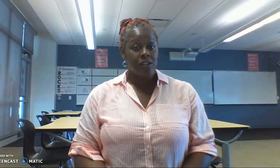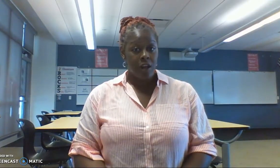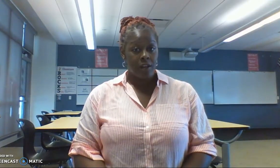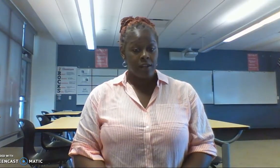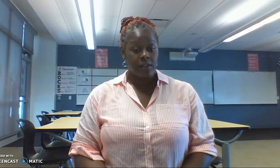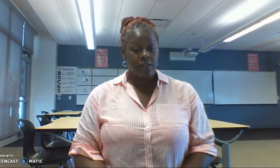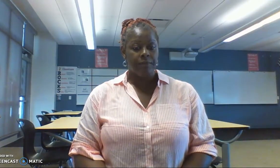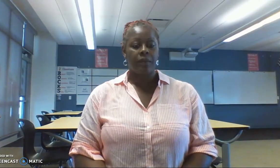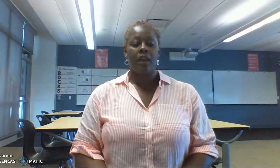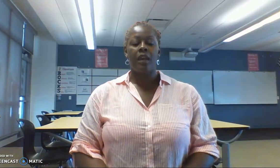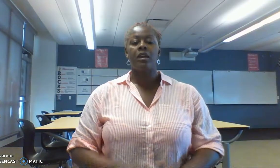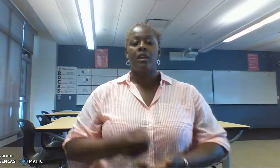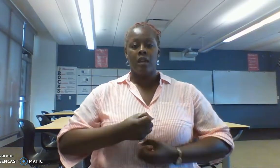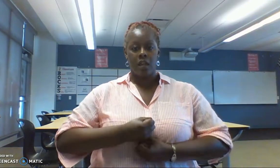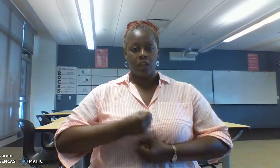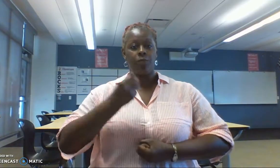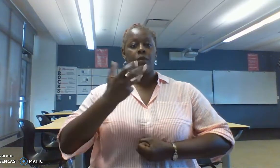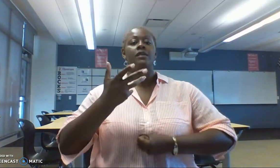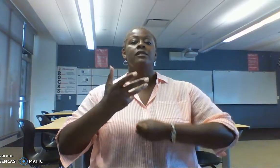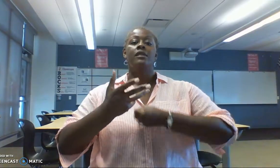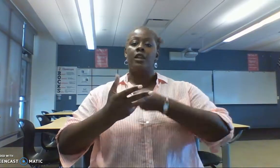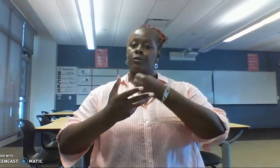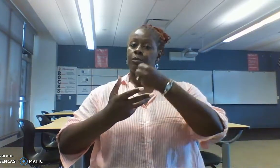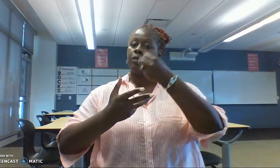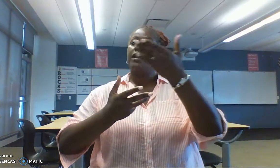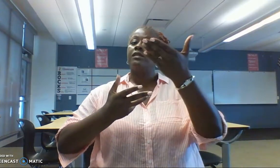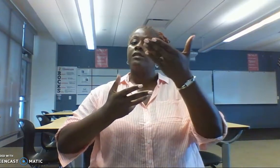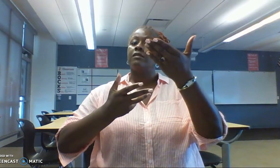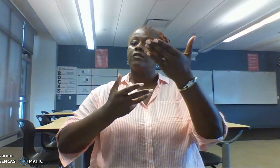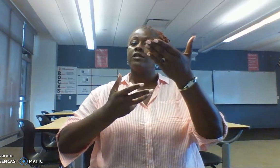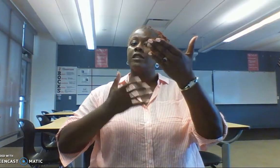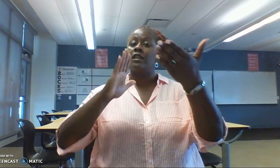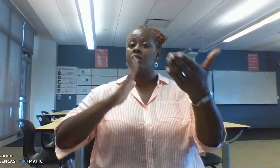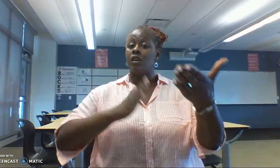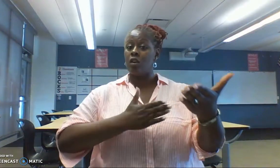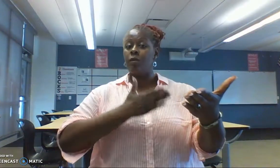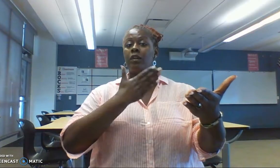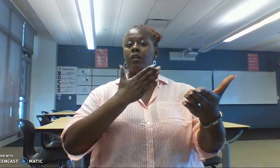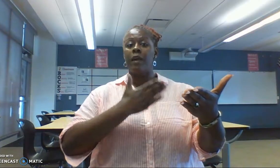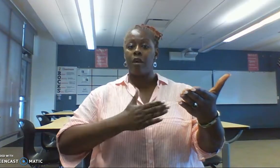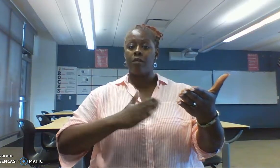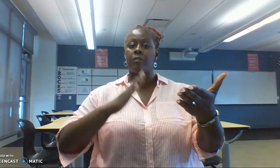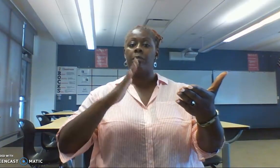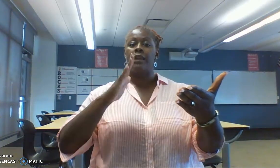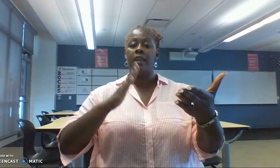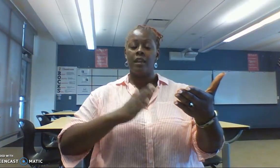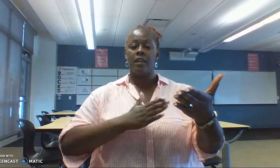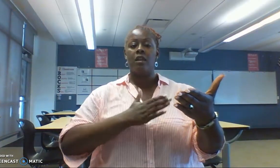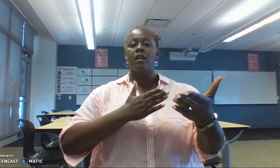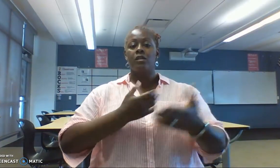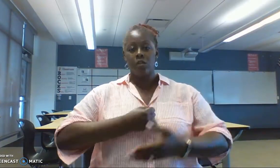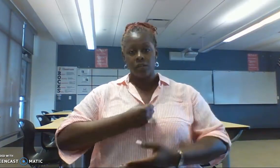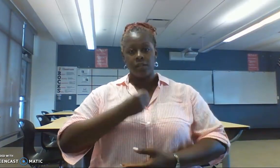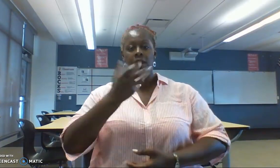taught us. Okay. Express for sing a song. We know that part from the beginning. So